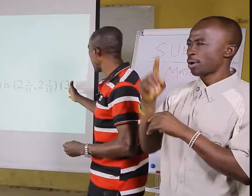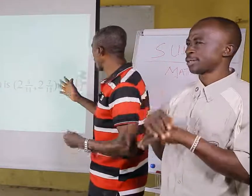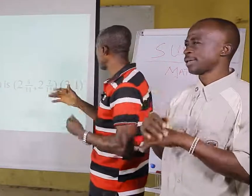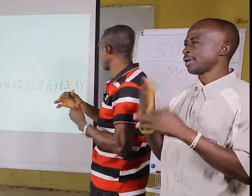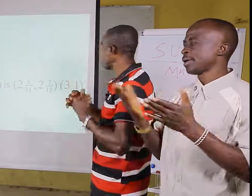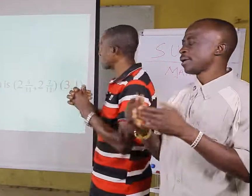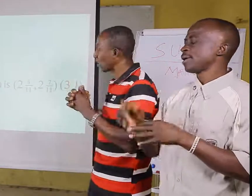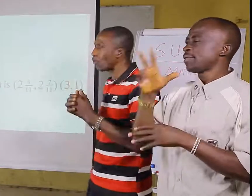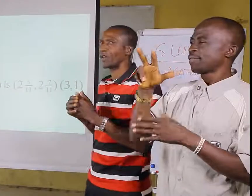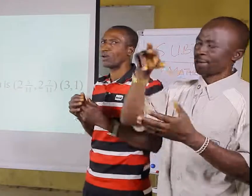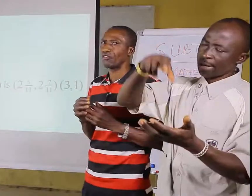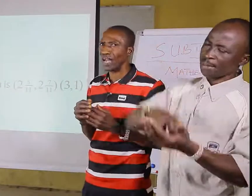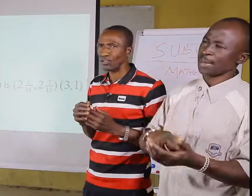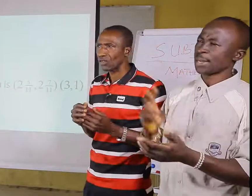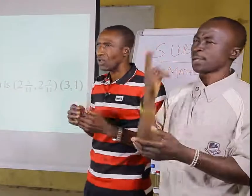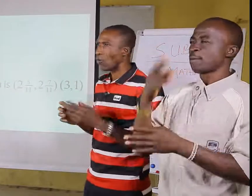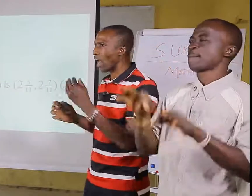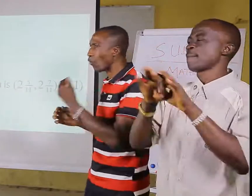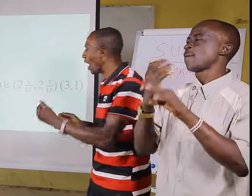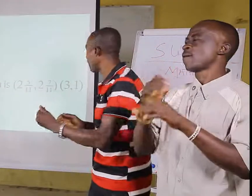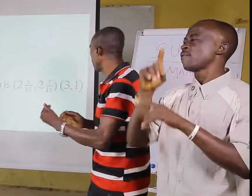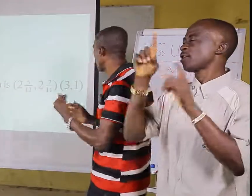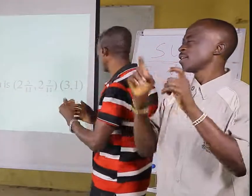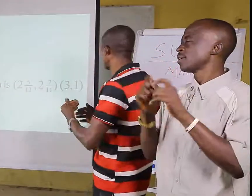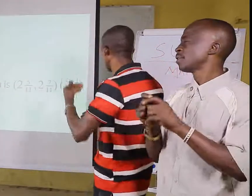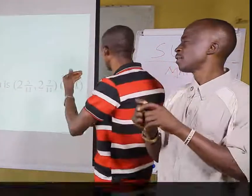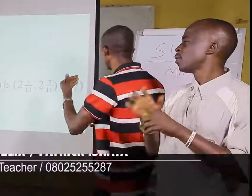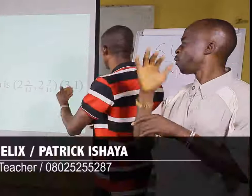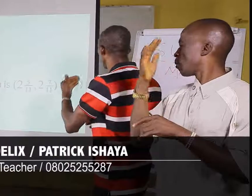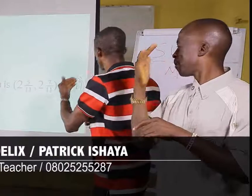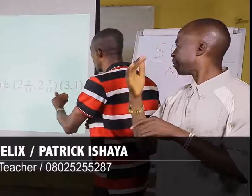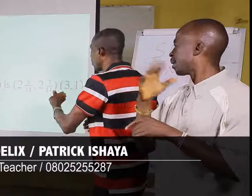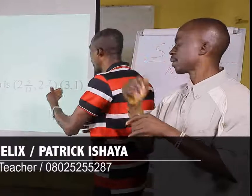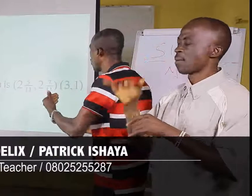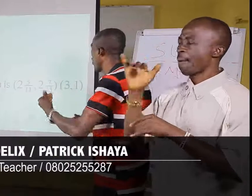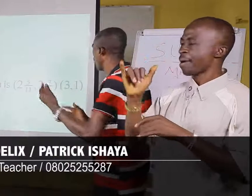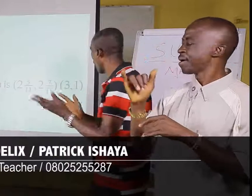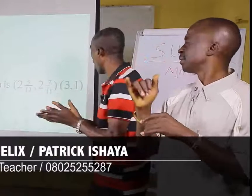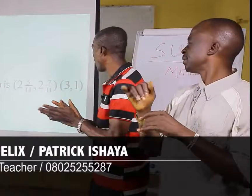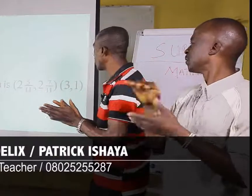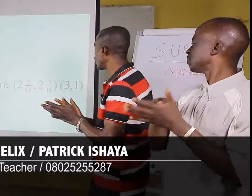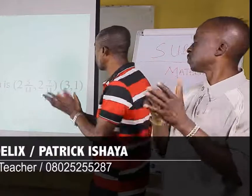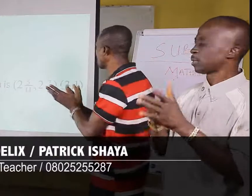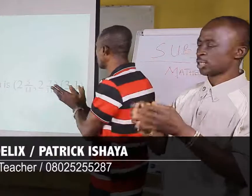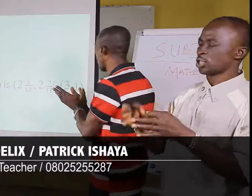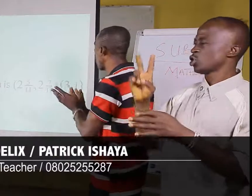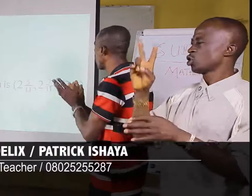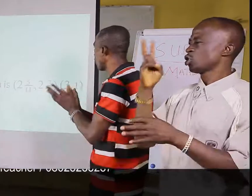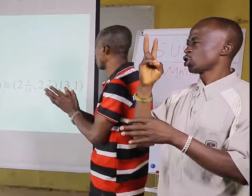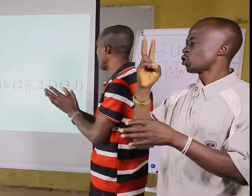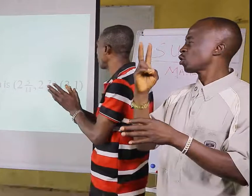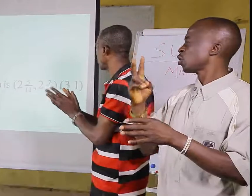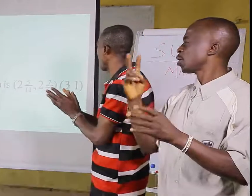3 here represents the second value of x, while 1 represents the second value of y. So this is